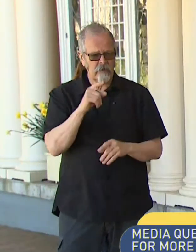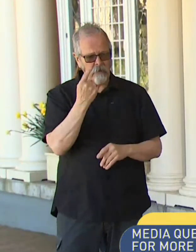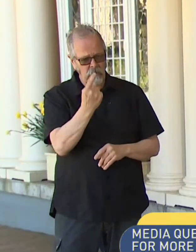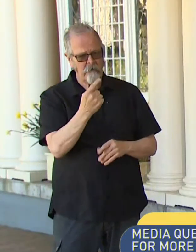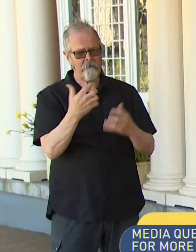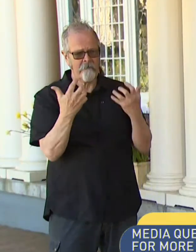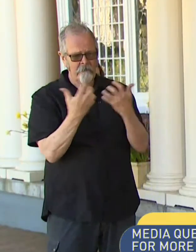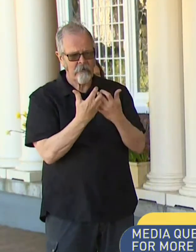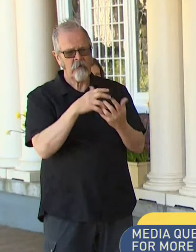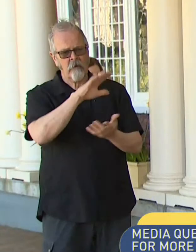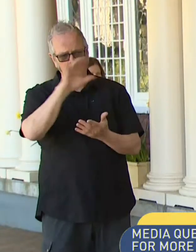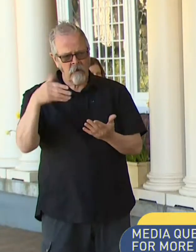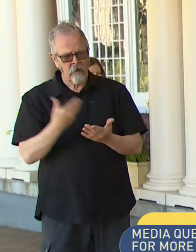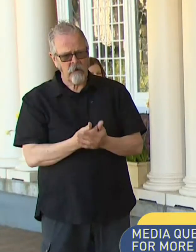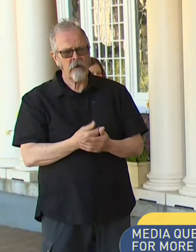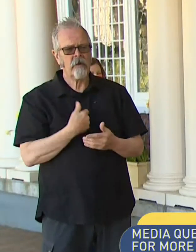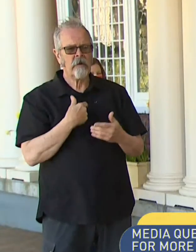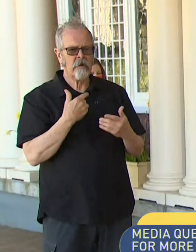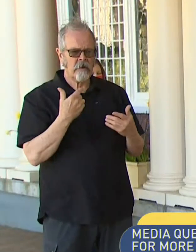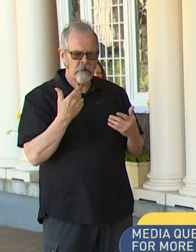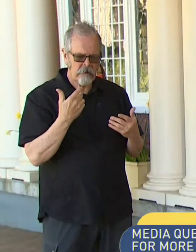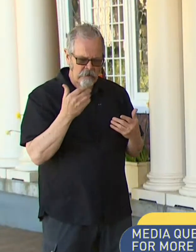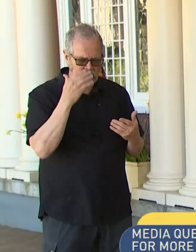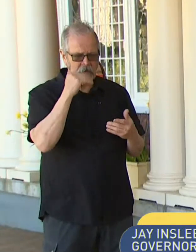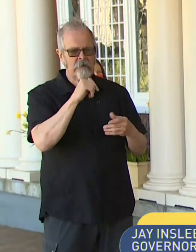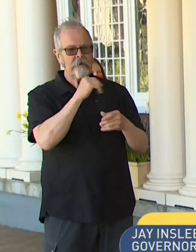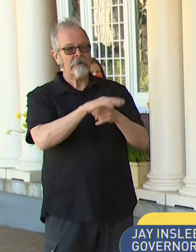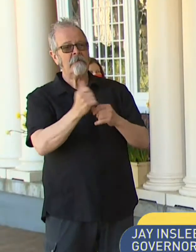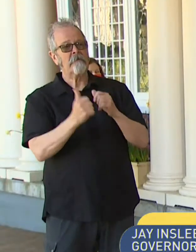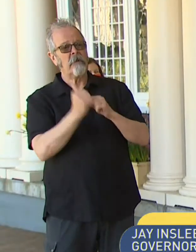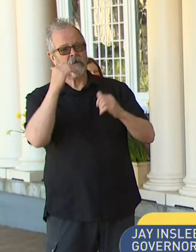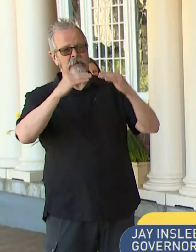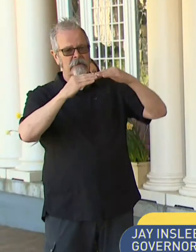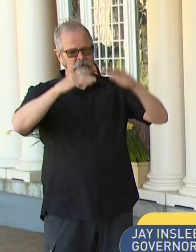make sense to have a county-by-county approach.